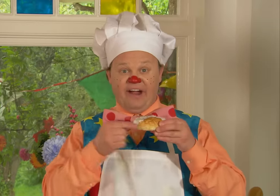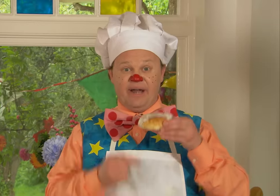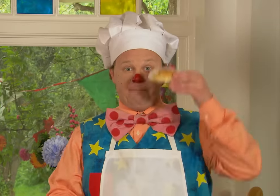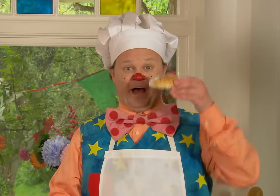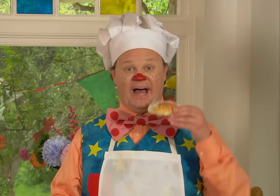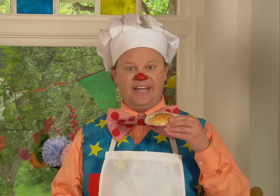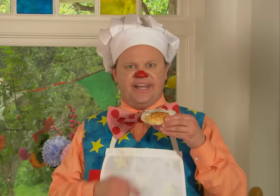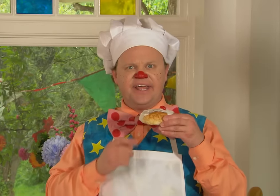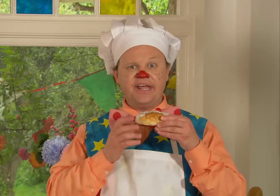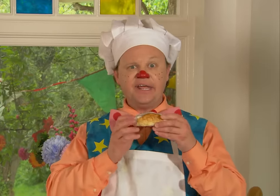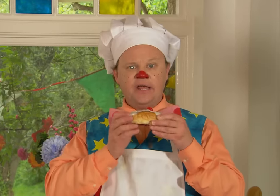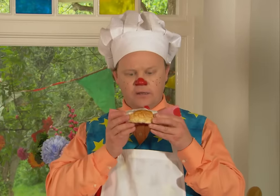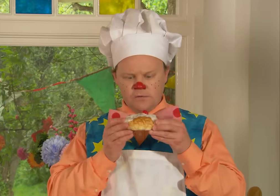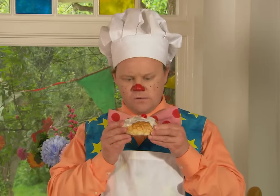currant bun?